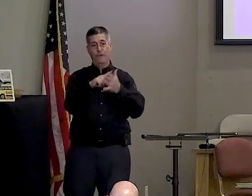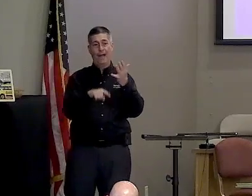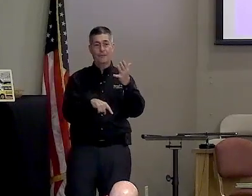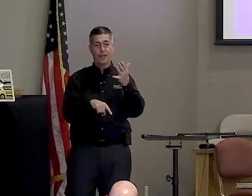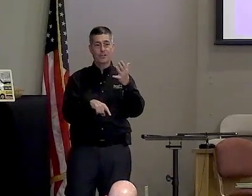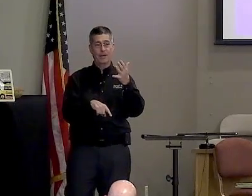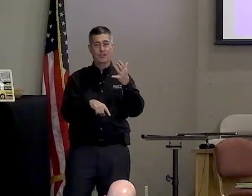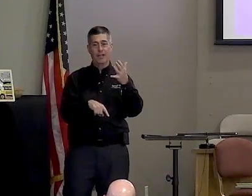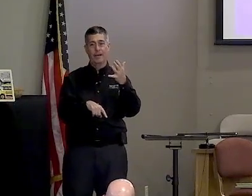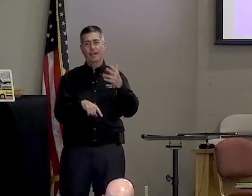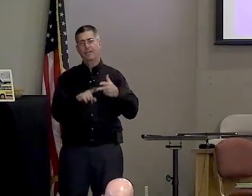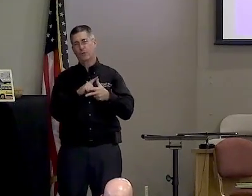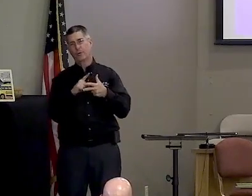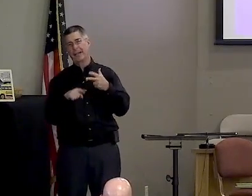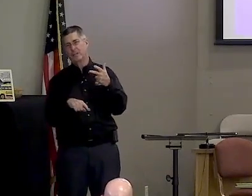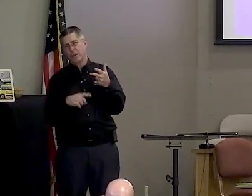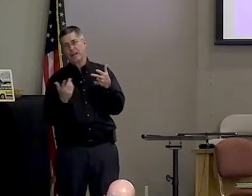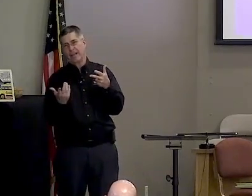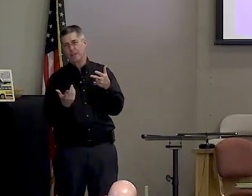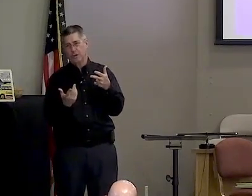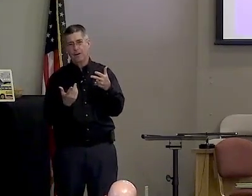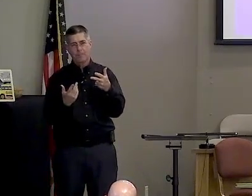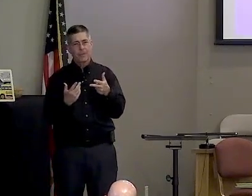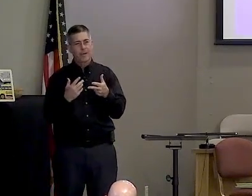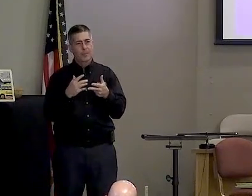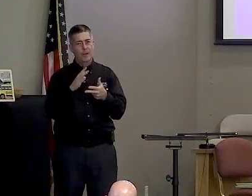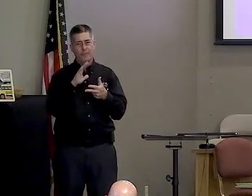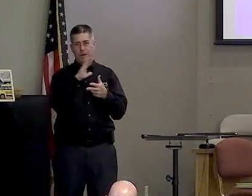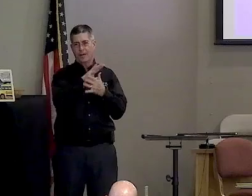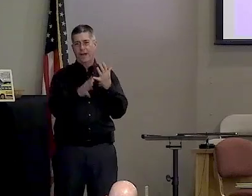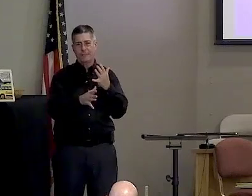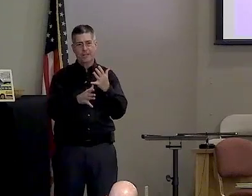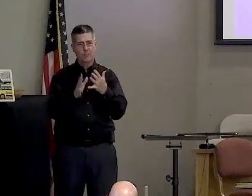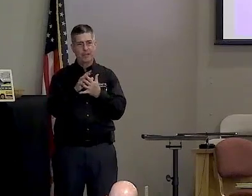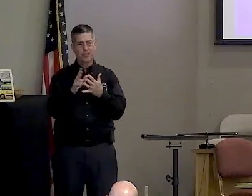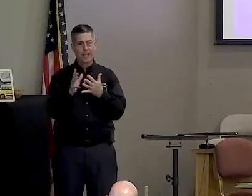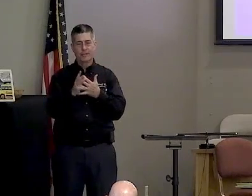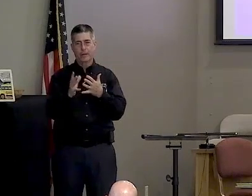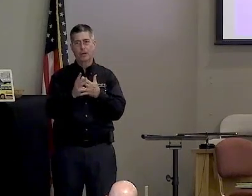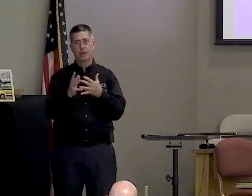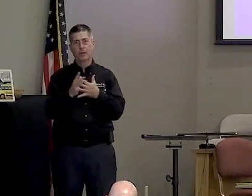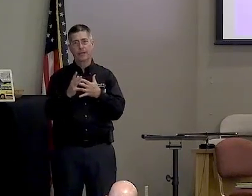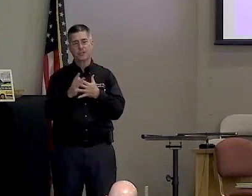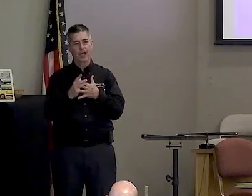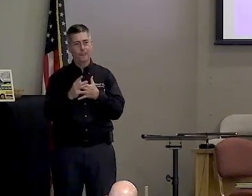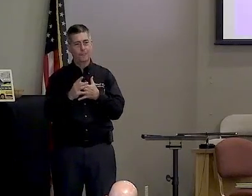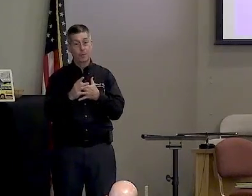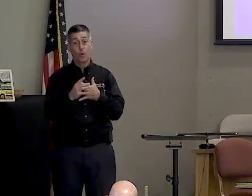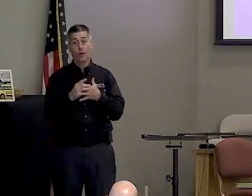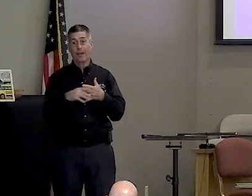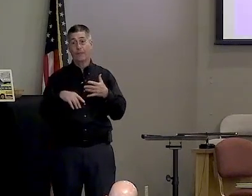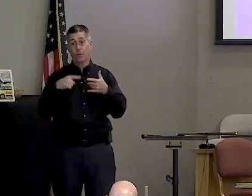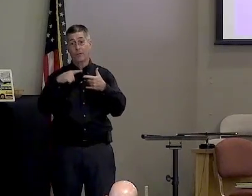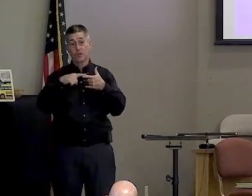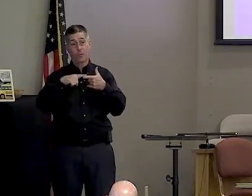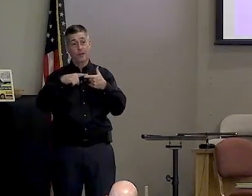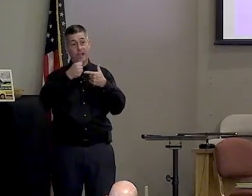five things being said, if there are three, it's a little easier. But if there are like five things being said, it's like, oh, that's tough. Or if one of those points has